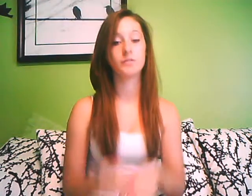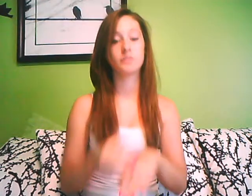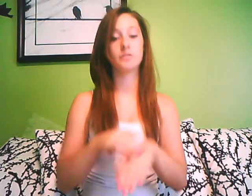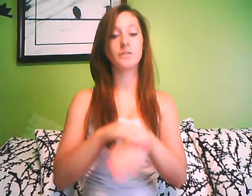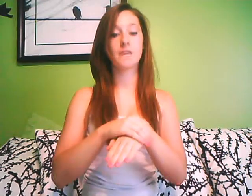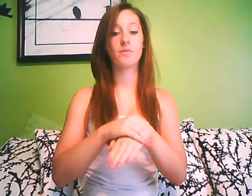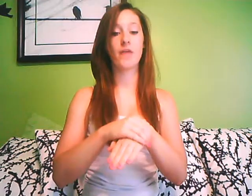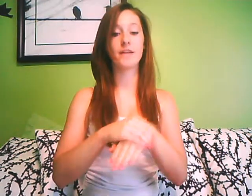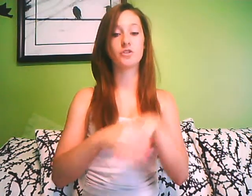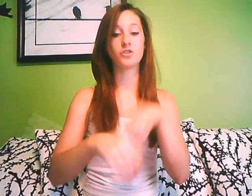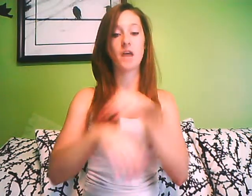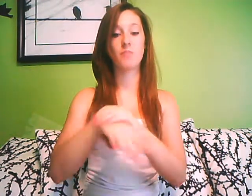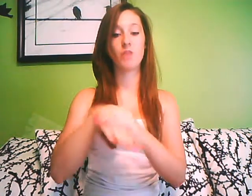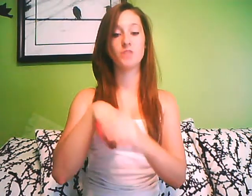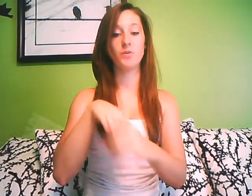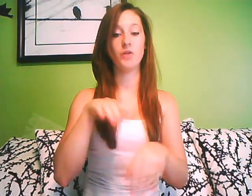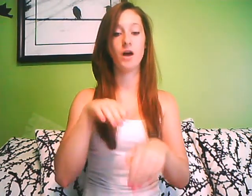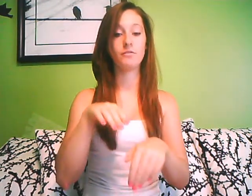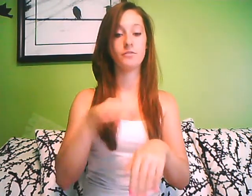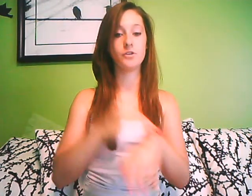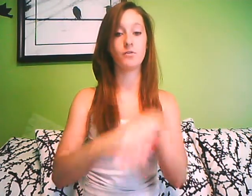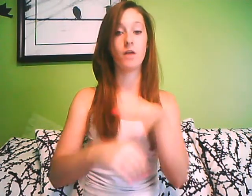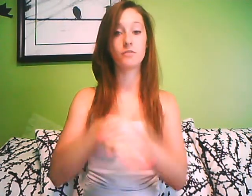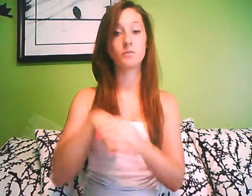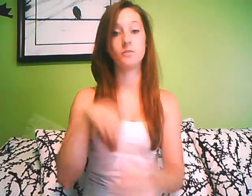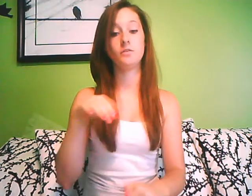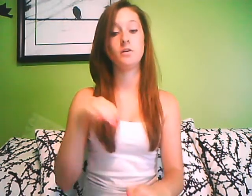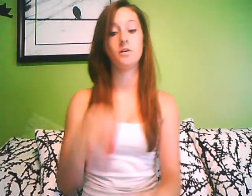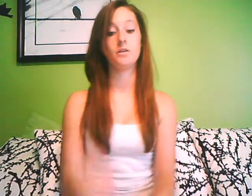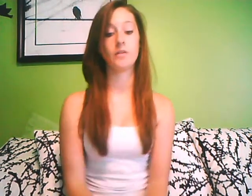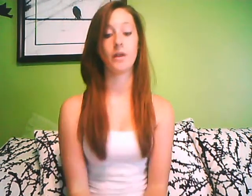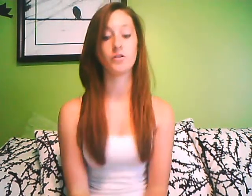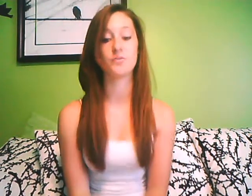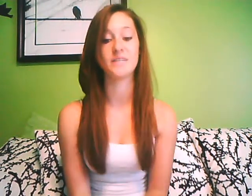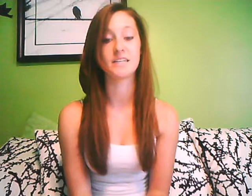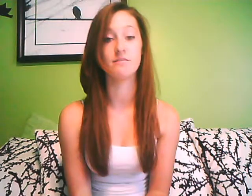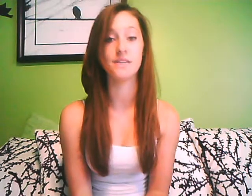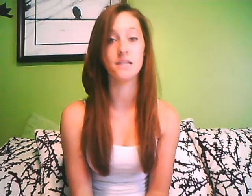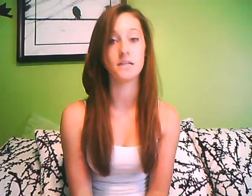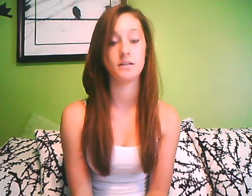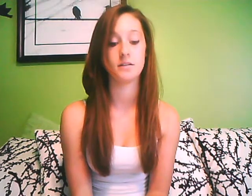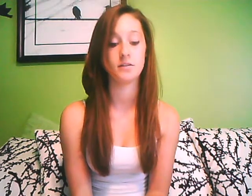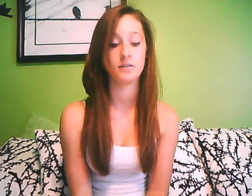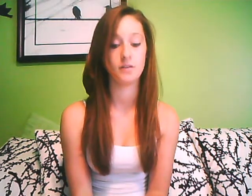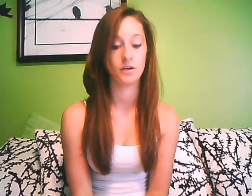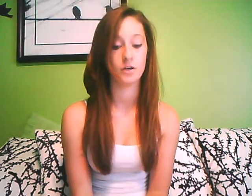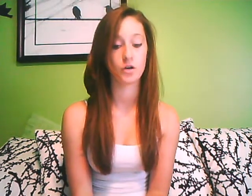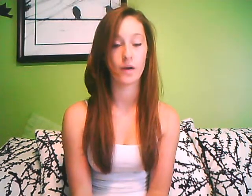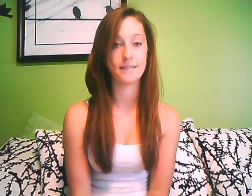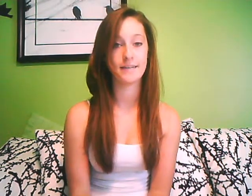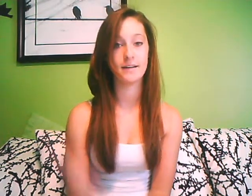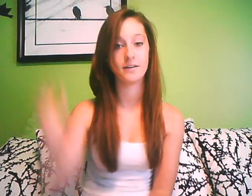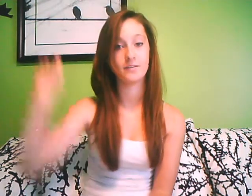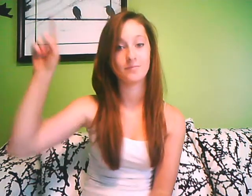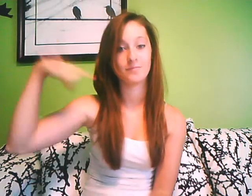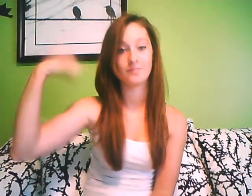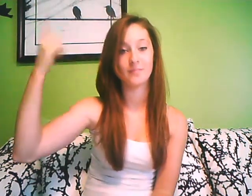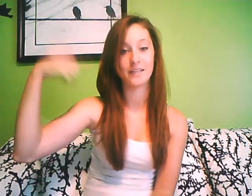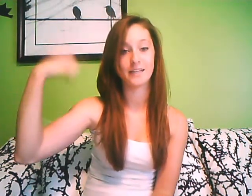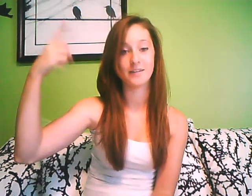you take both hands and you just kind of brush both off, so comfortable. That also means convenient. Crazy, like that, take